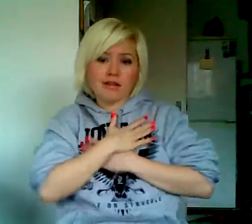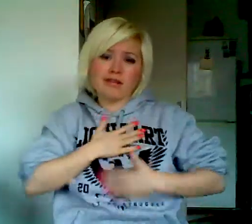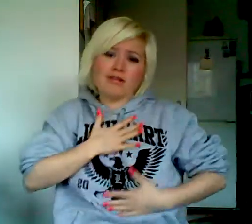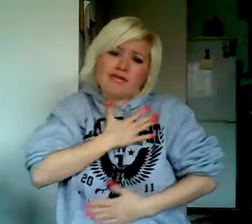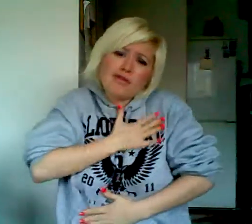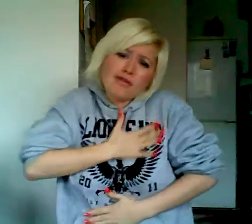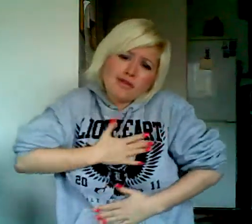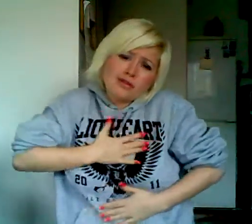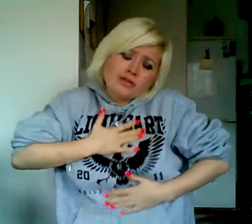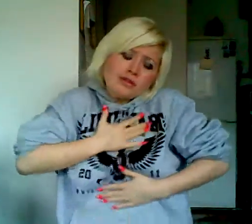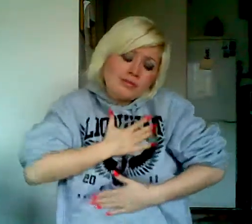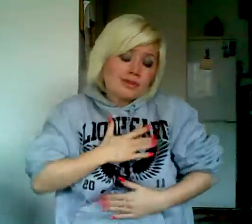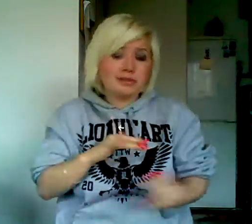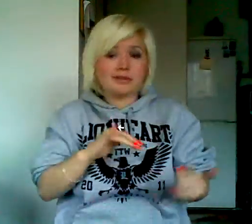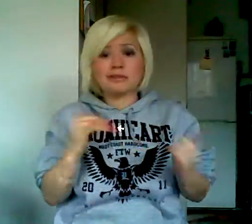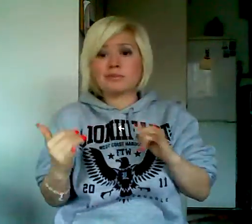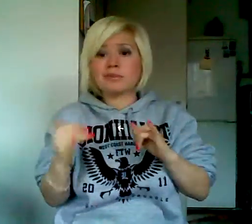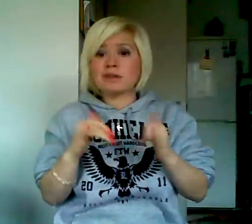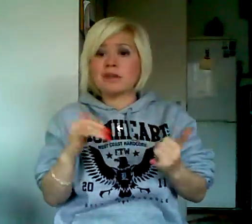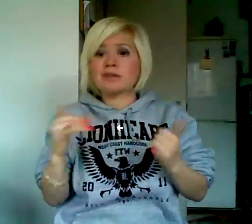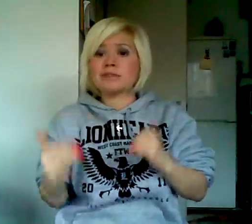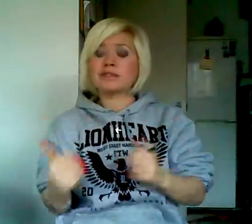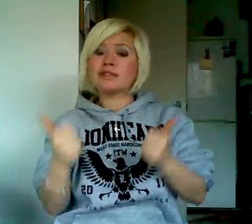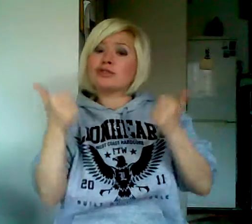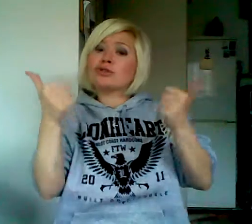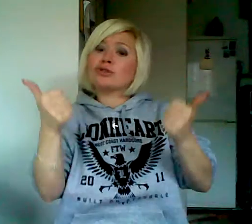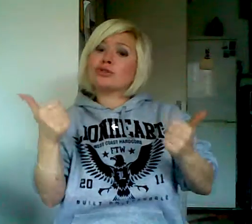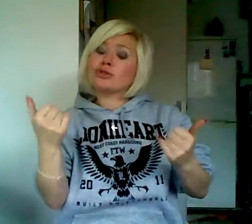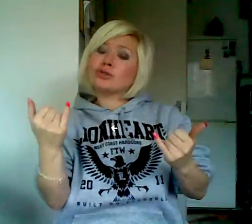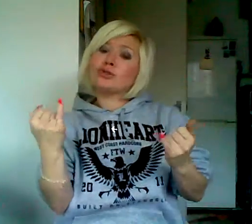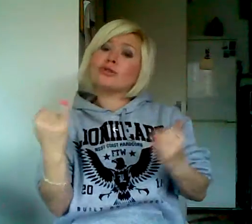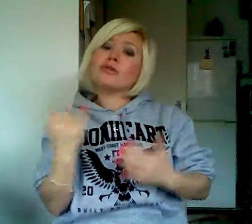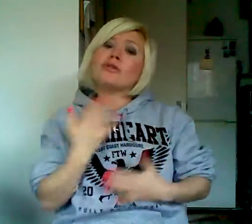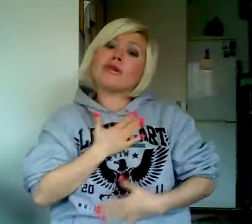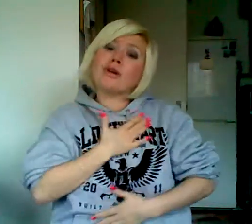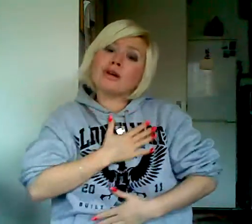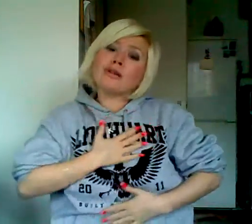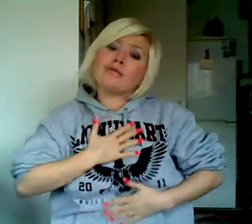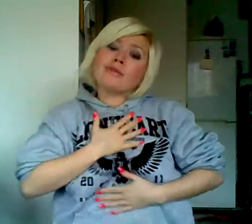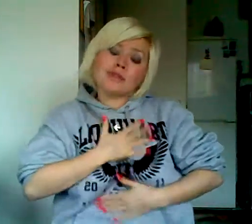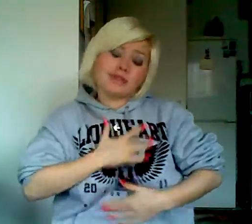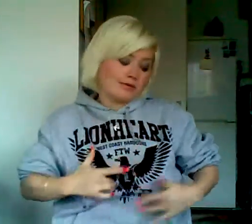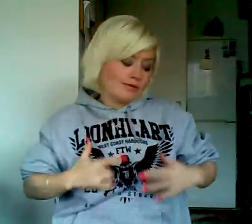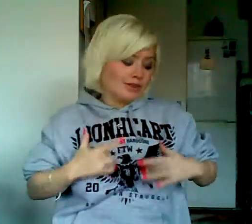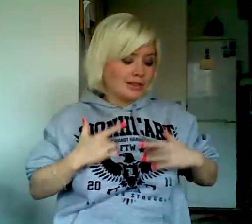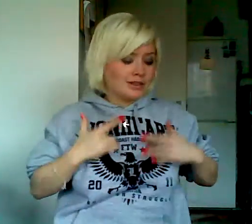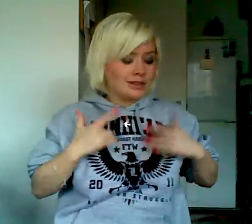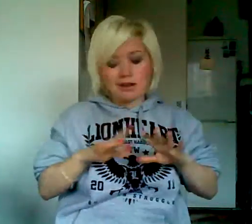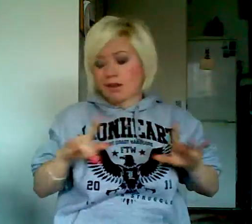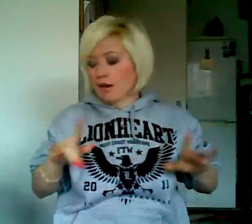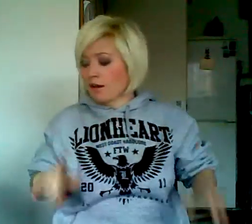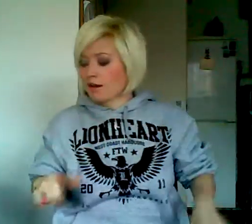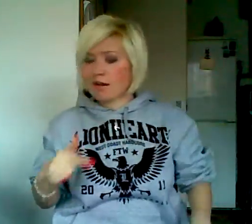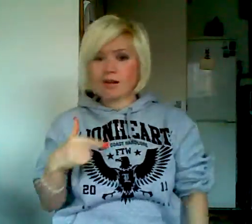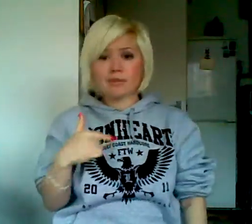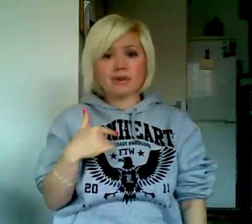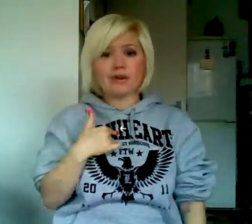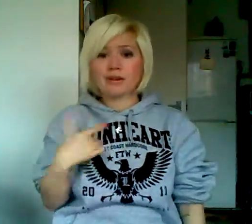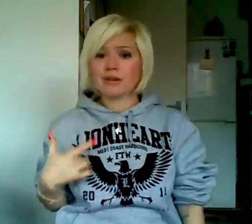Love hurts, but sometimes it's second hurt, and it feels like I'm